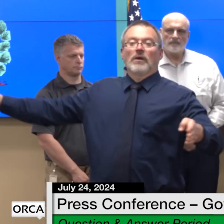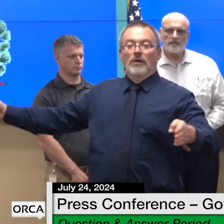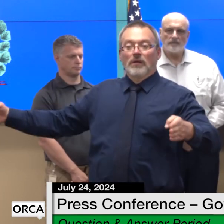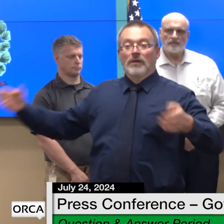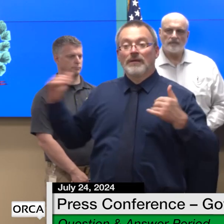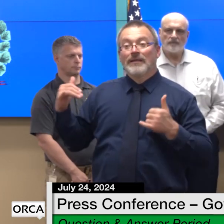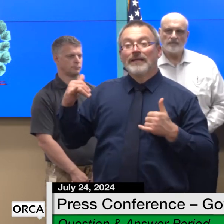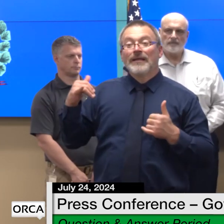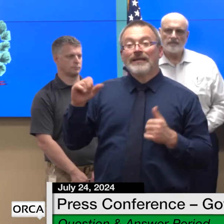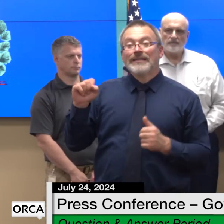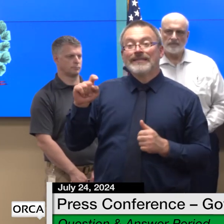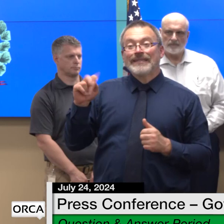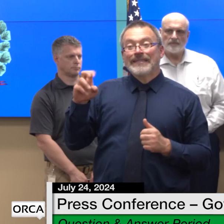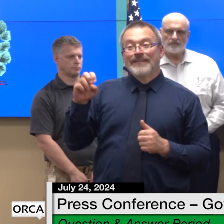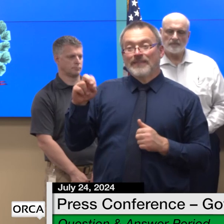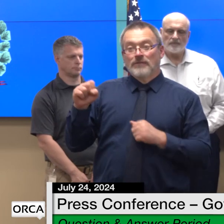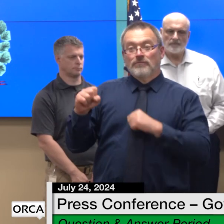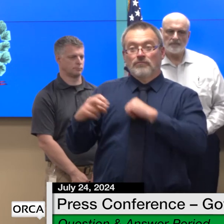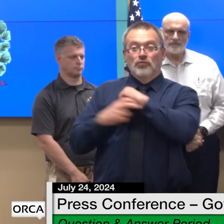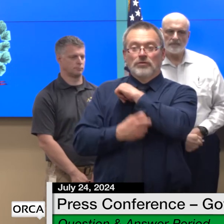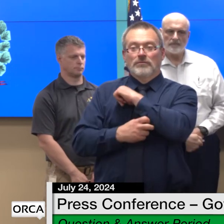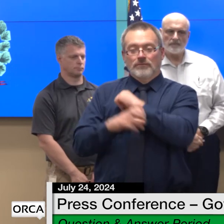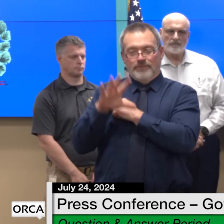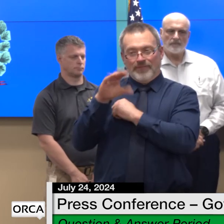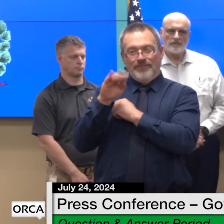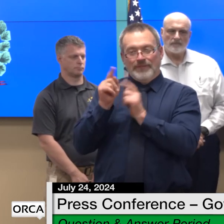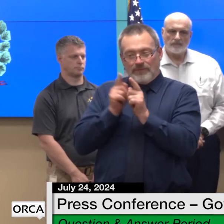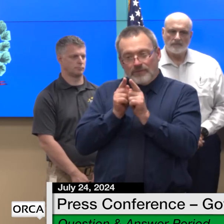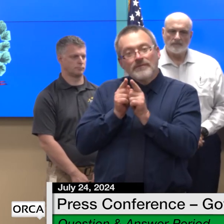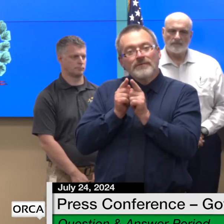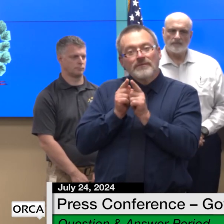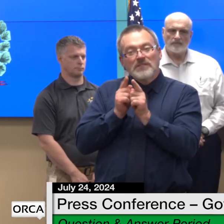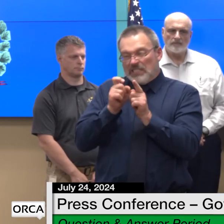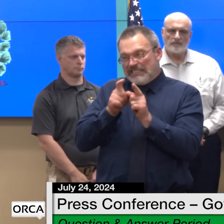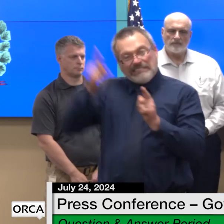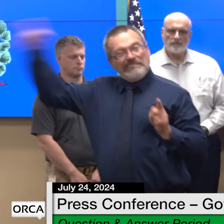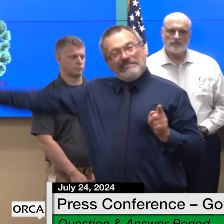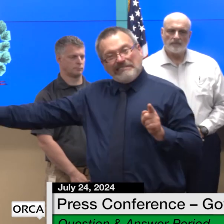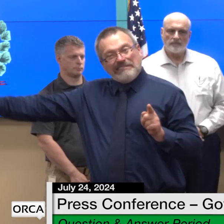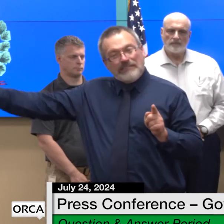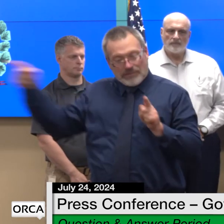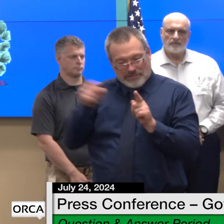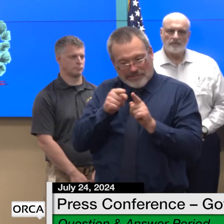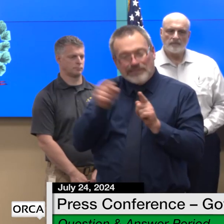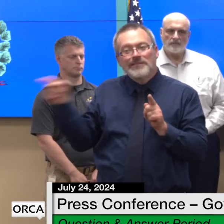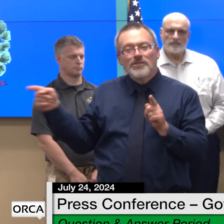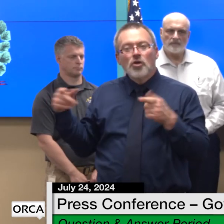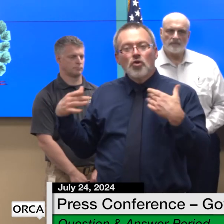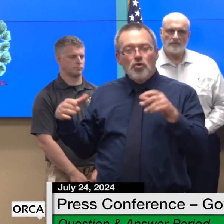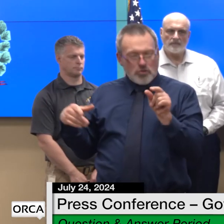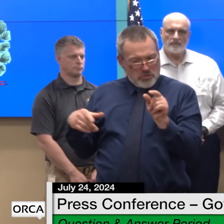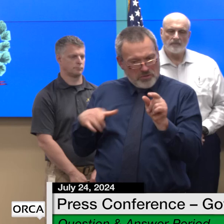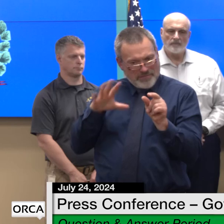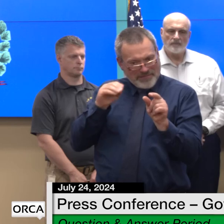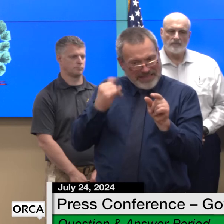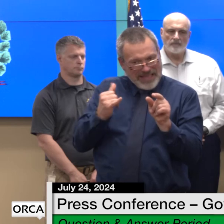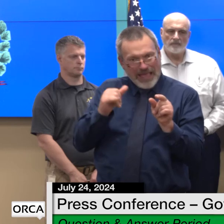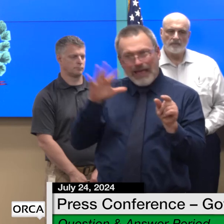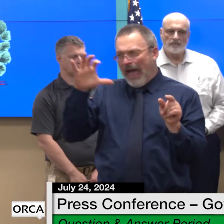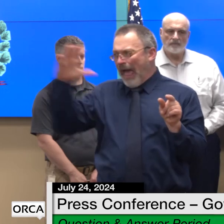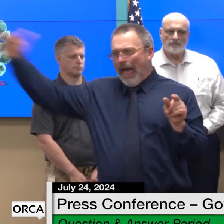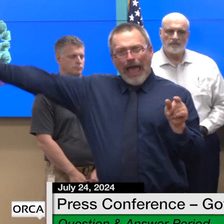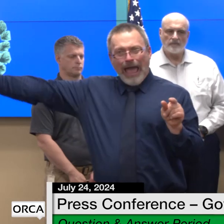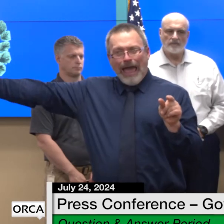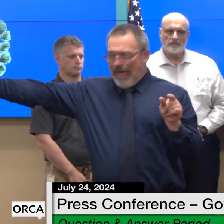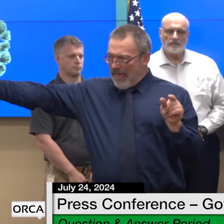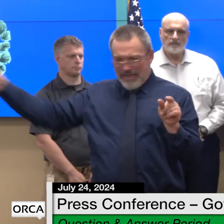as it moves through Barrie is about 50 feet wide. And so in order to reduce flood levels by a foot, if that's what would have